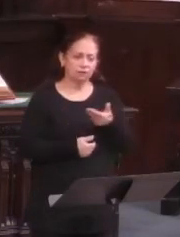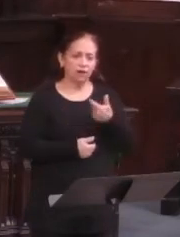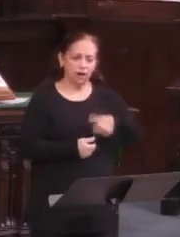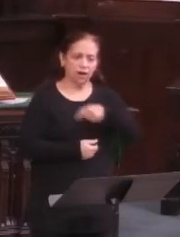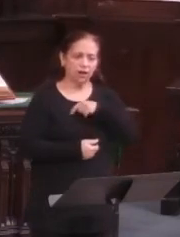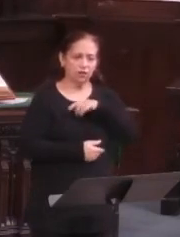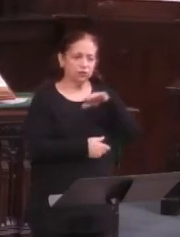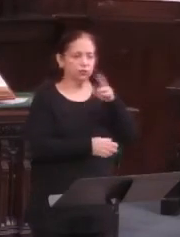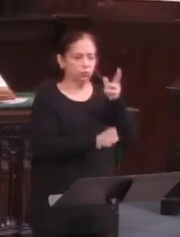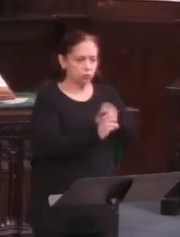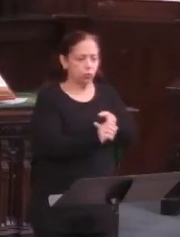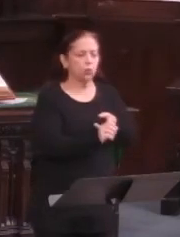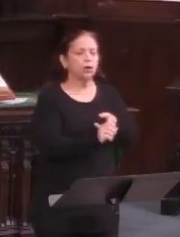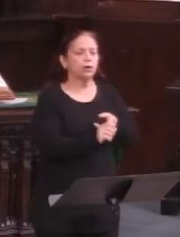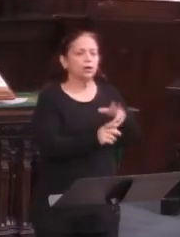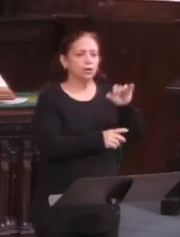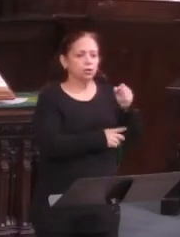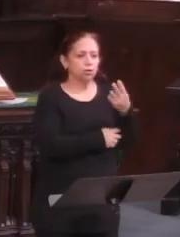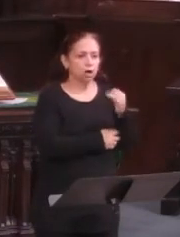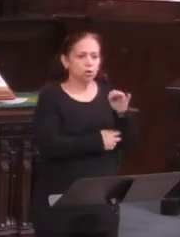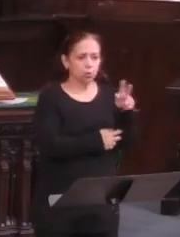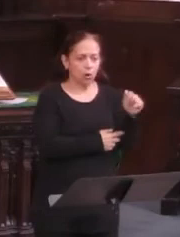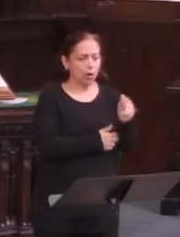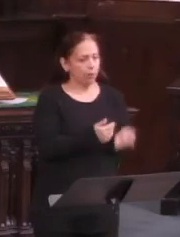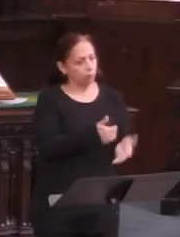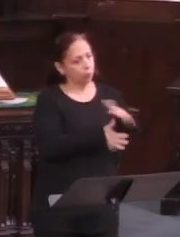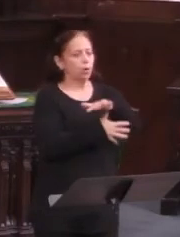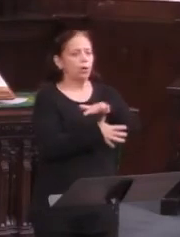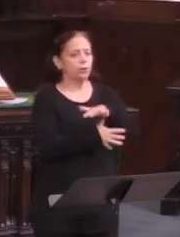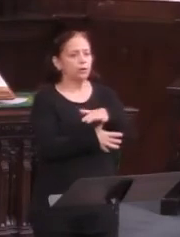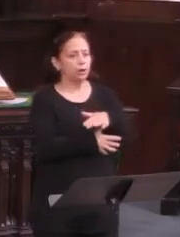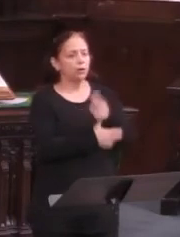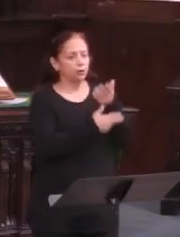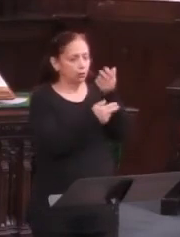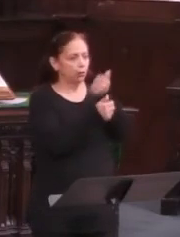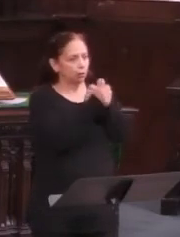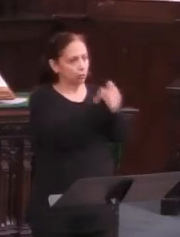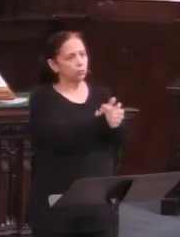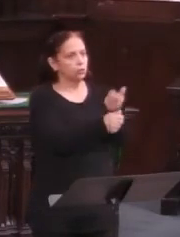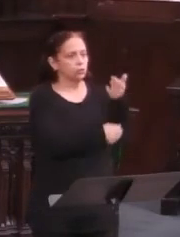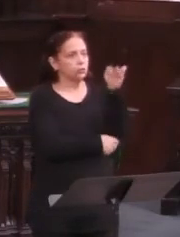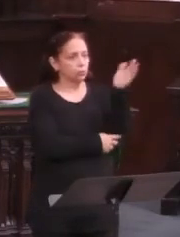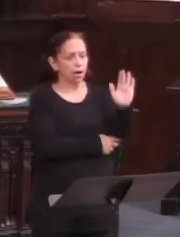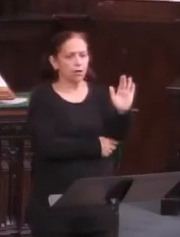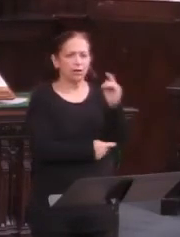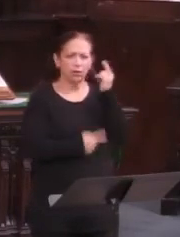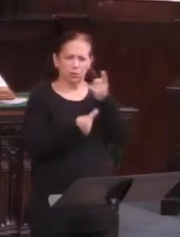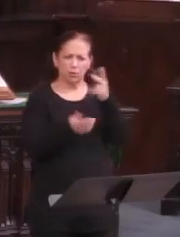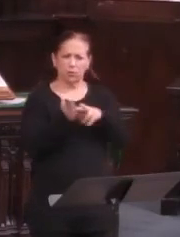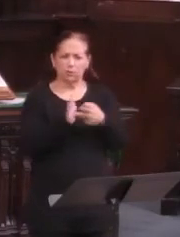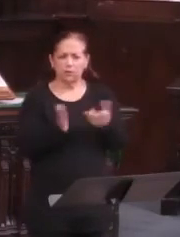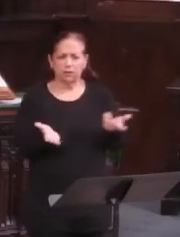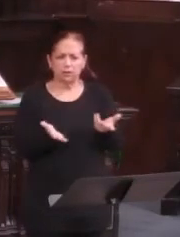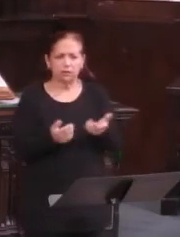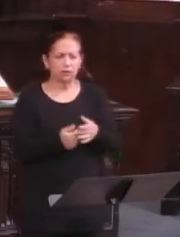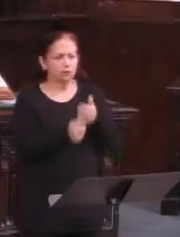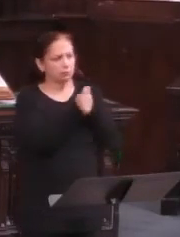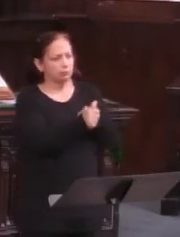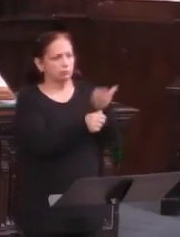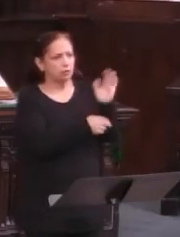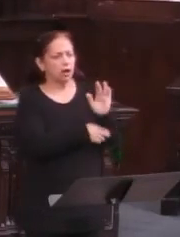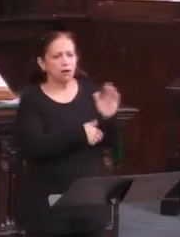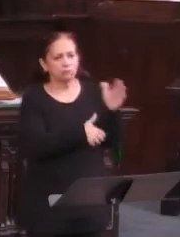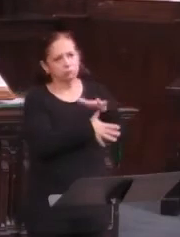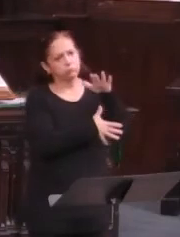Joshua in prioritizing our loyalty to God. You might wonder what that means. So some